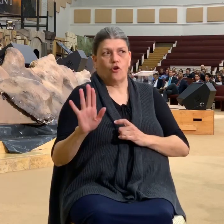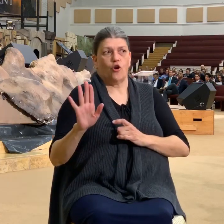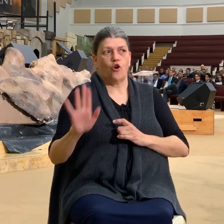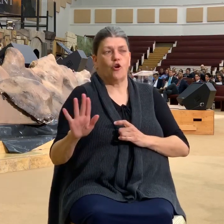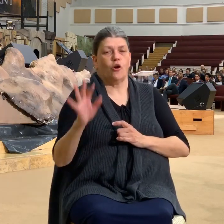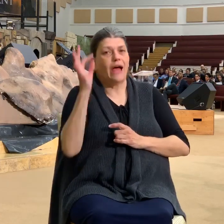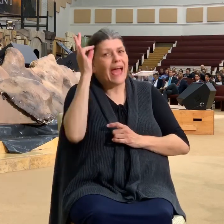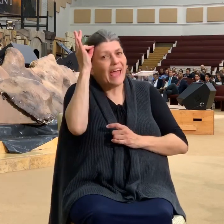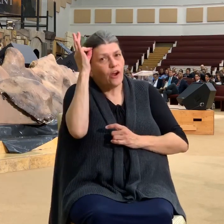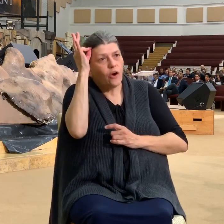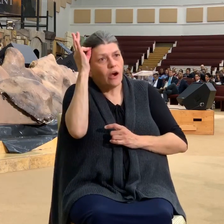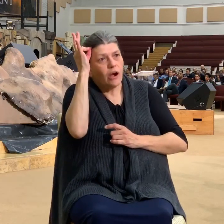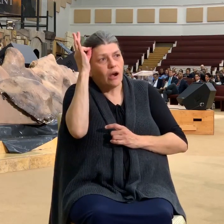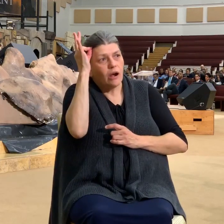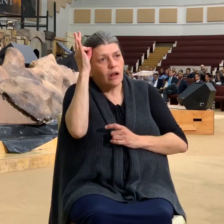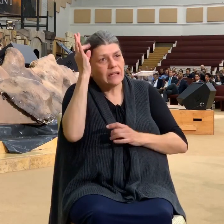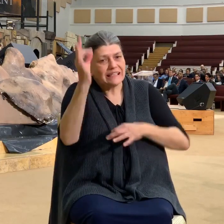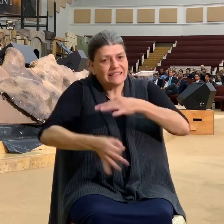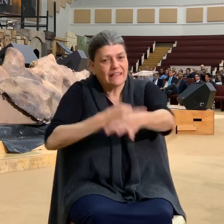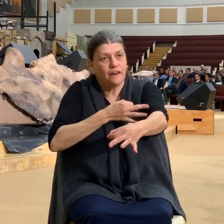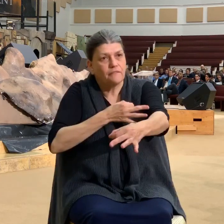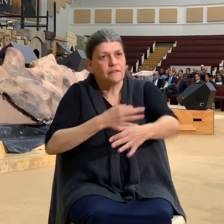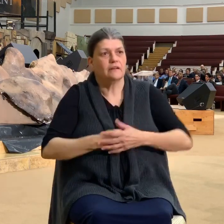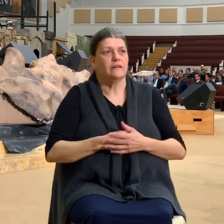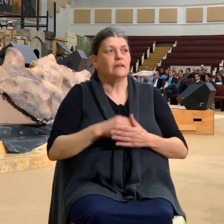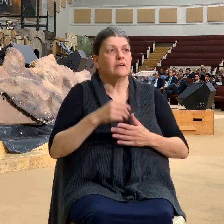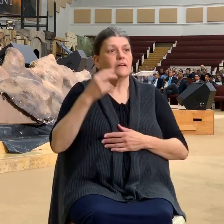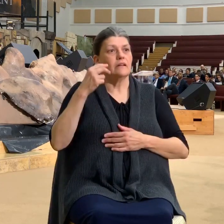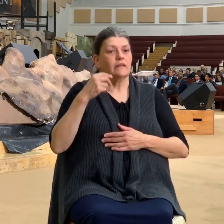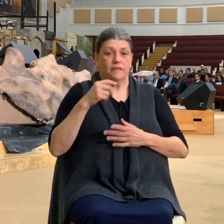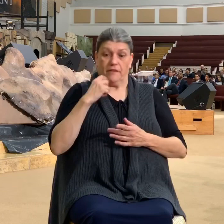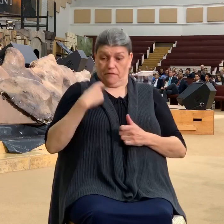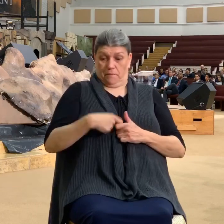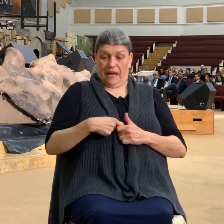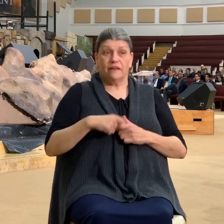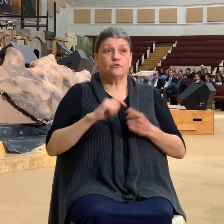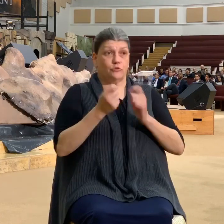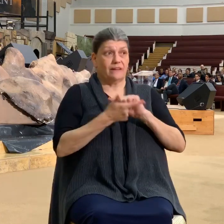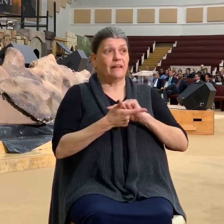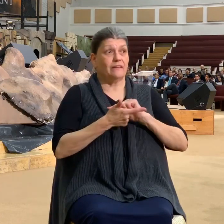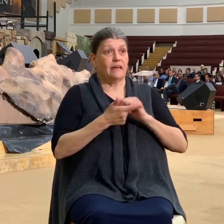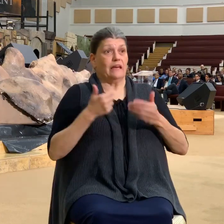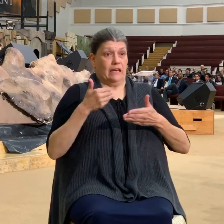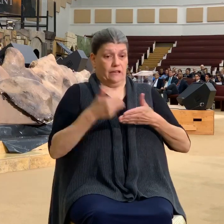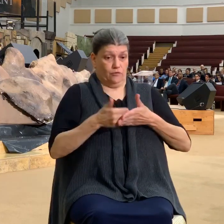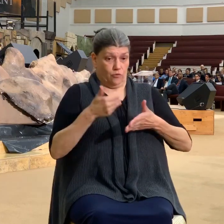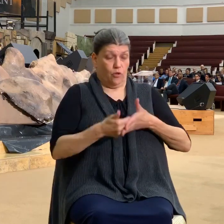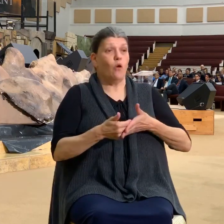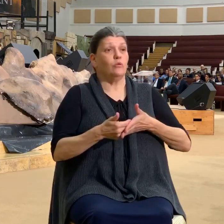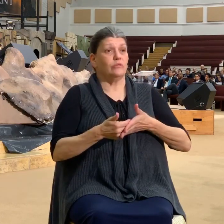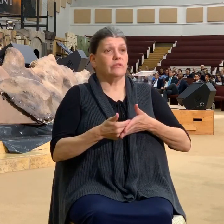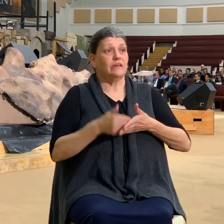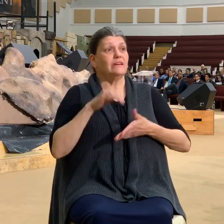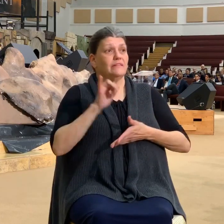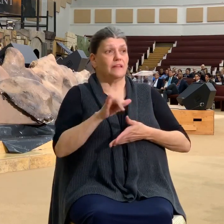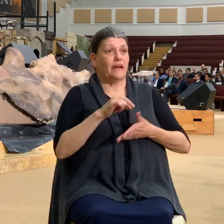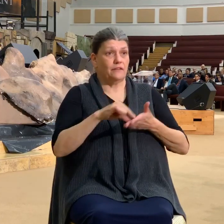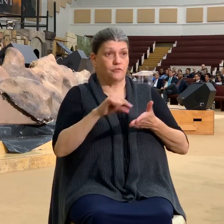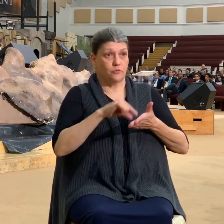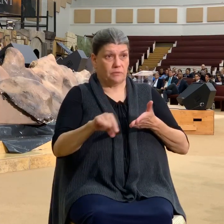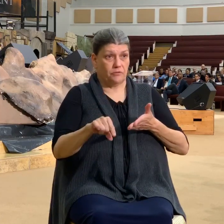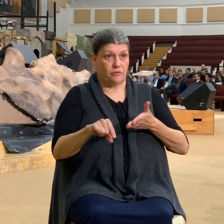hair. So the Spanish translation, it is closer in that scripture to the actual